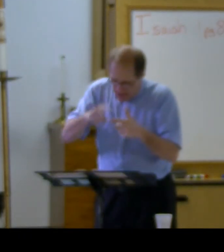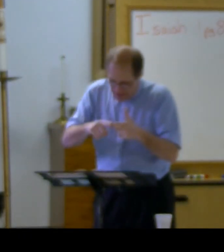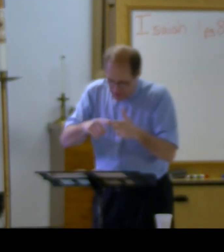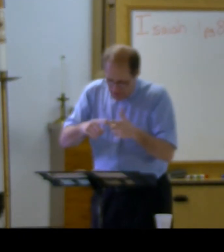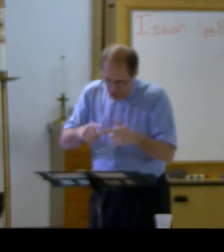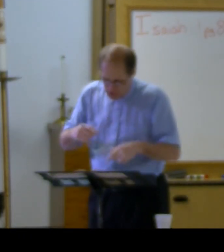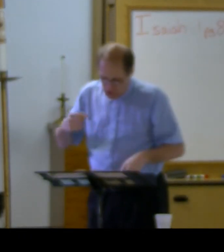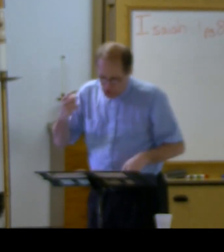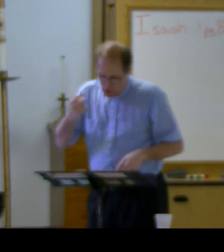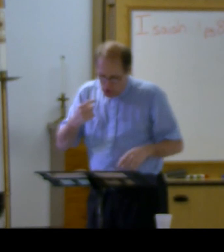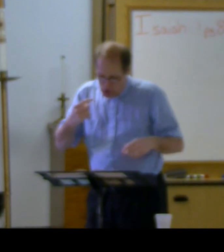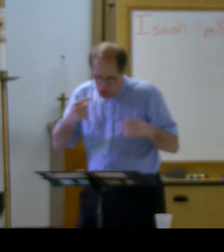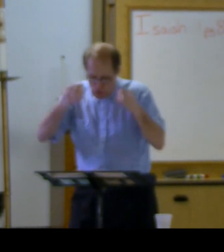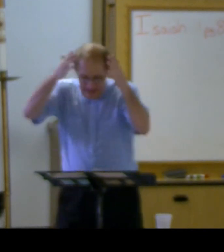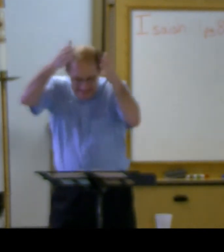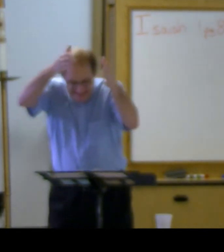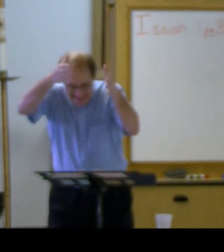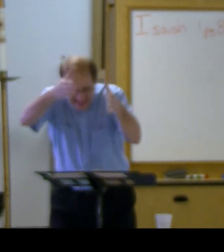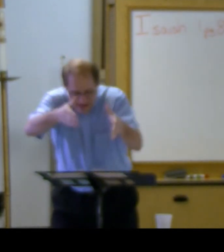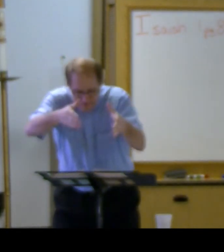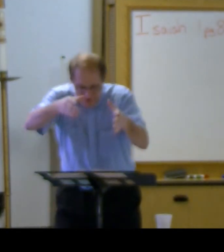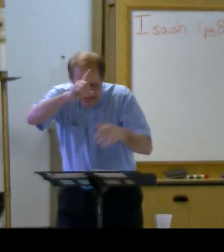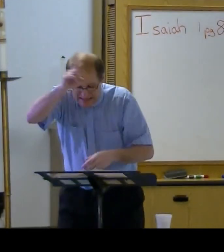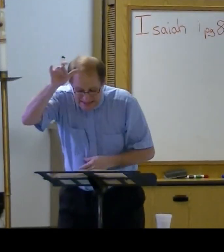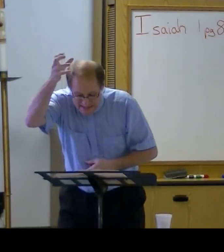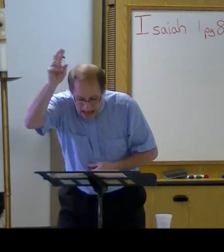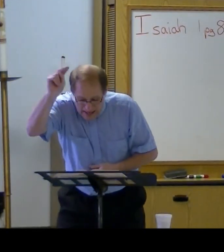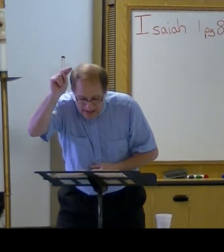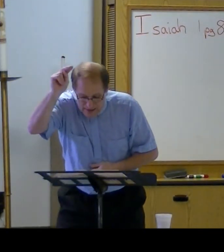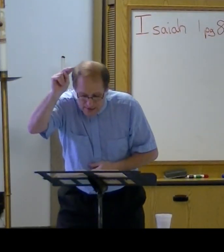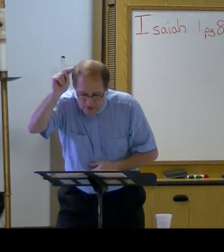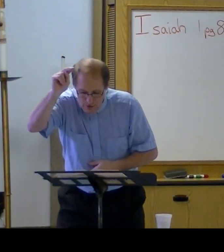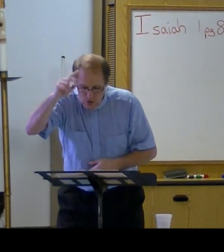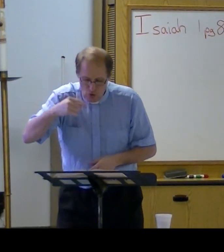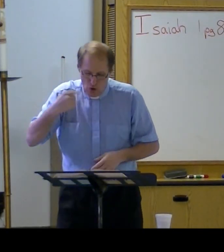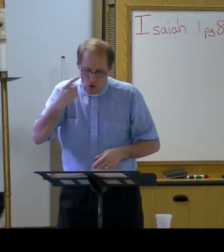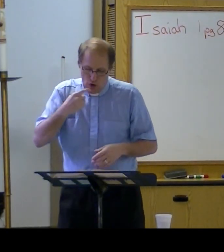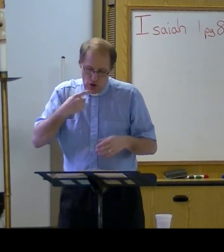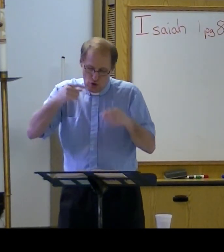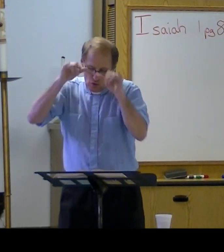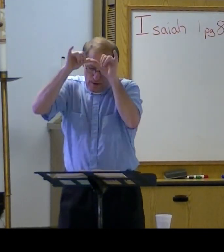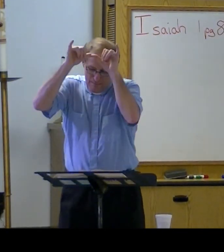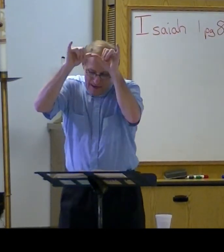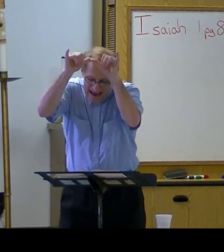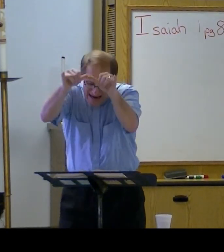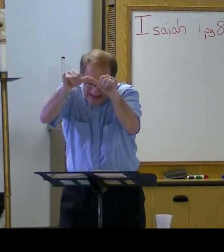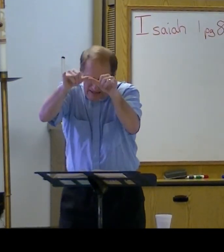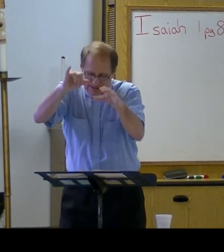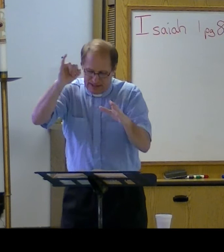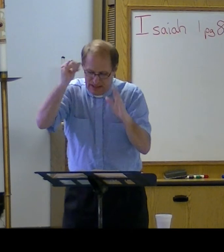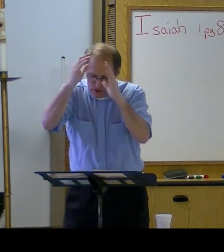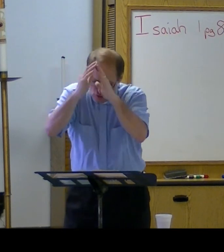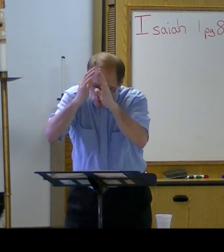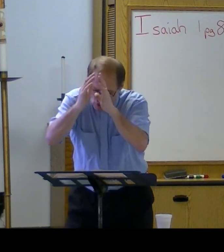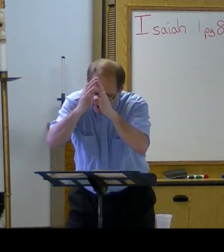Then, who is left in Zion, who remains in